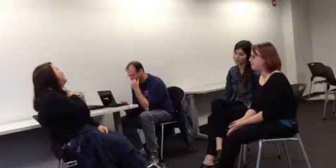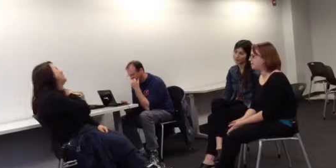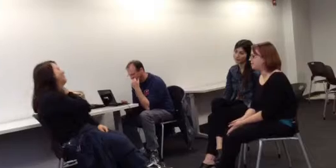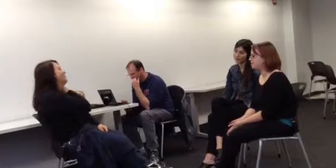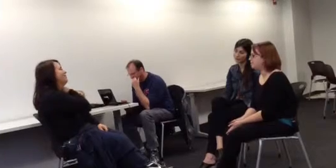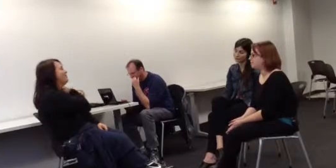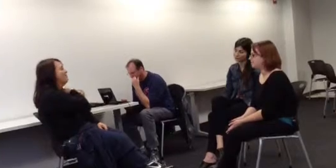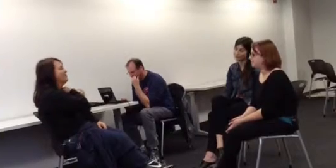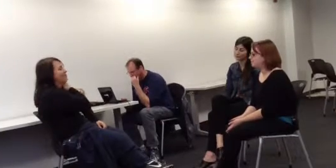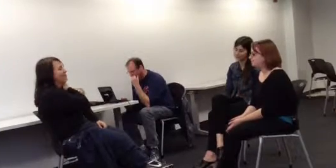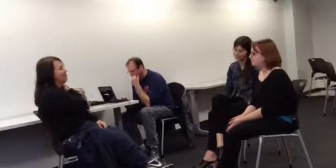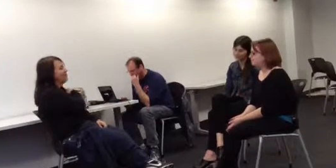across.